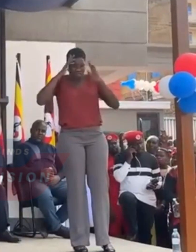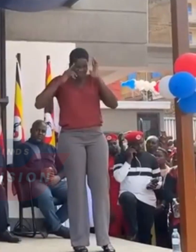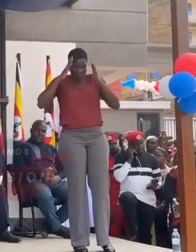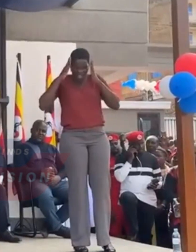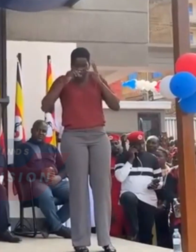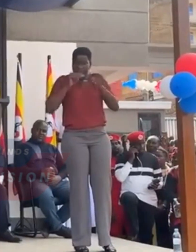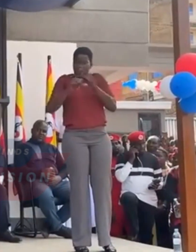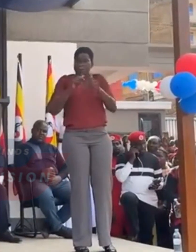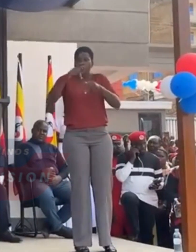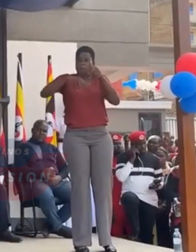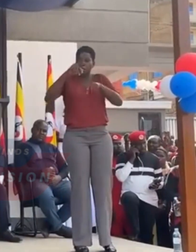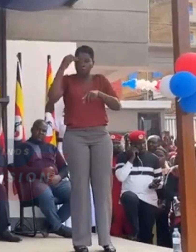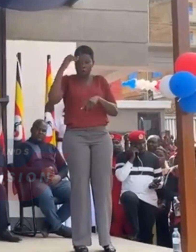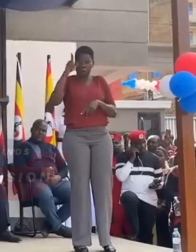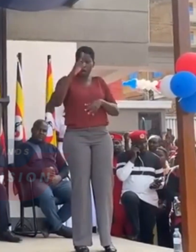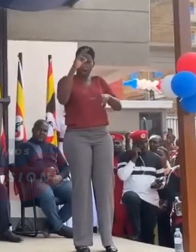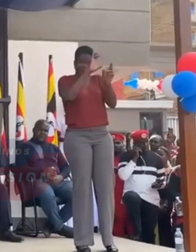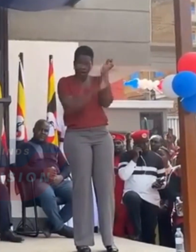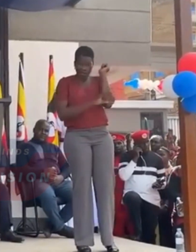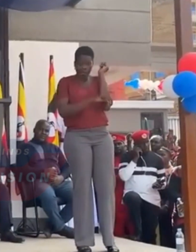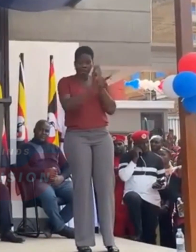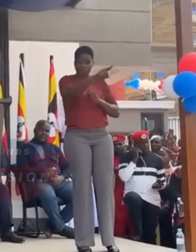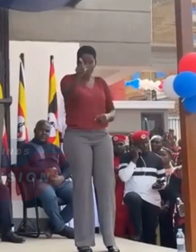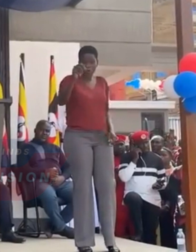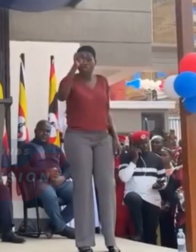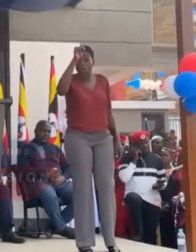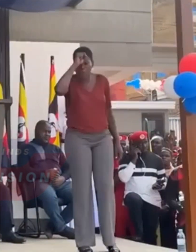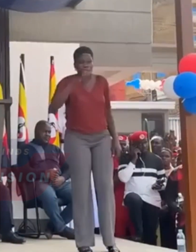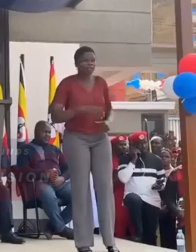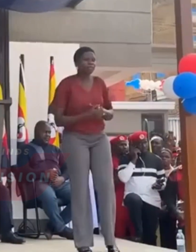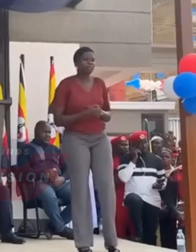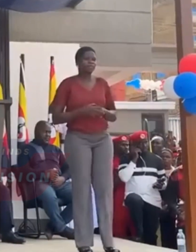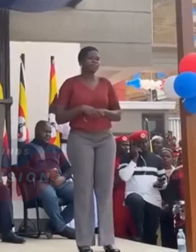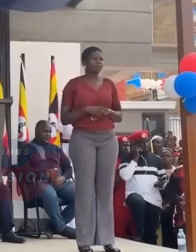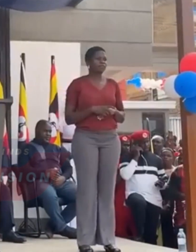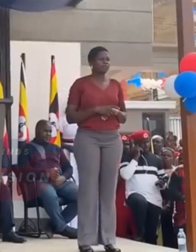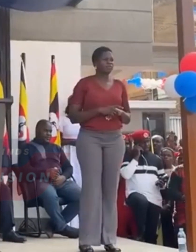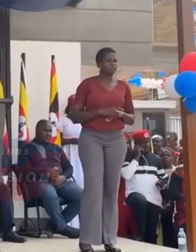politics of your country, then you is a fool.